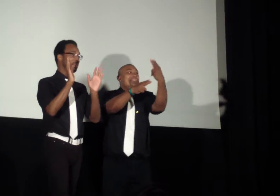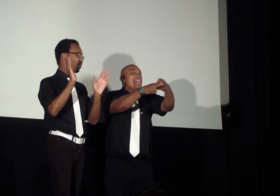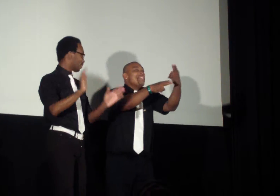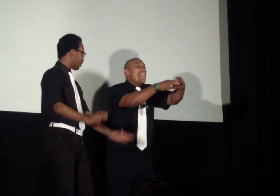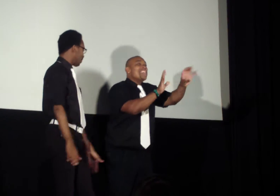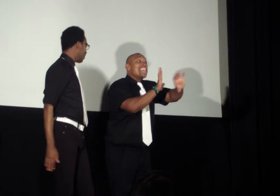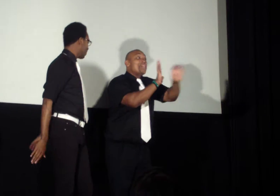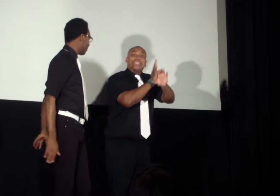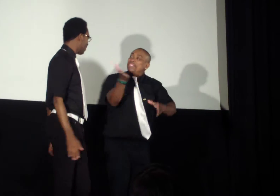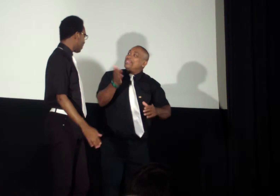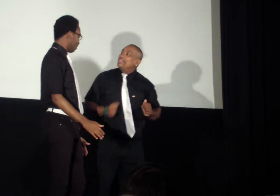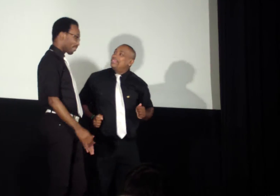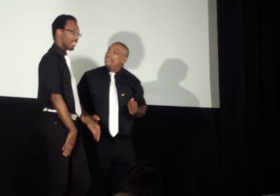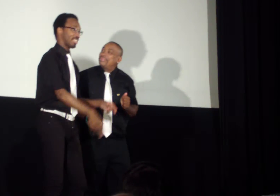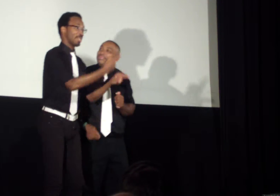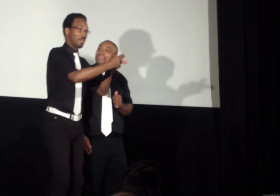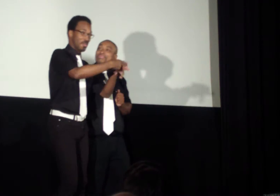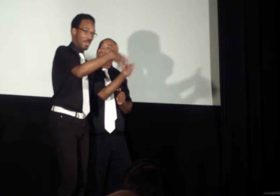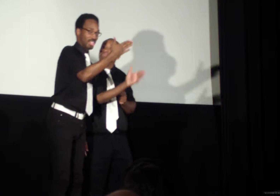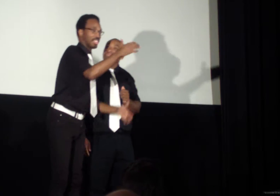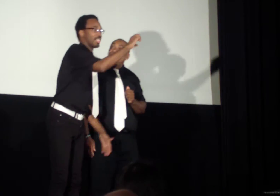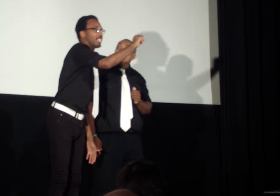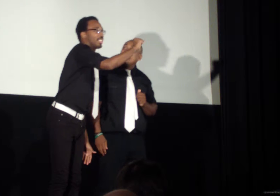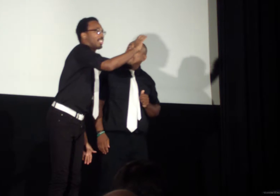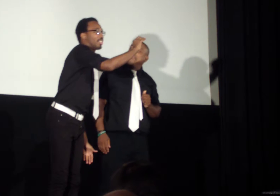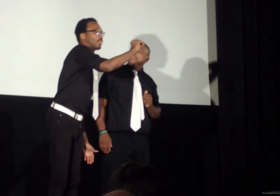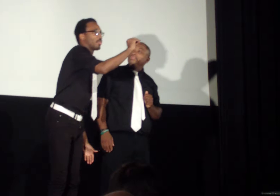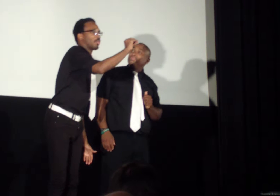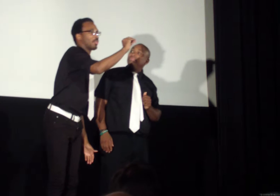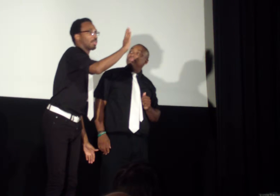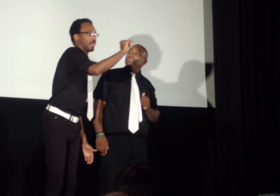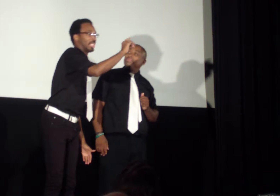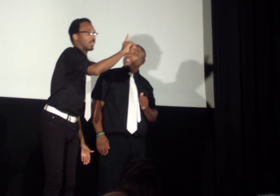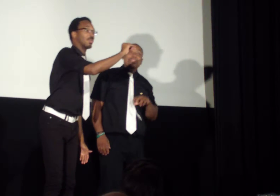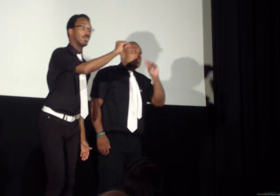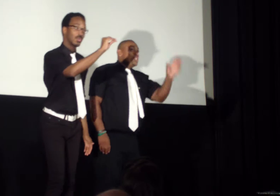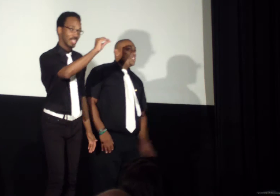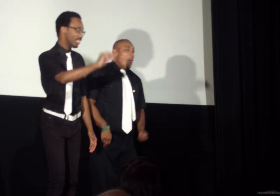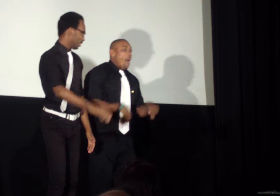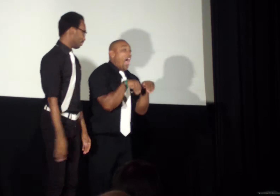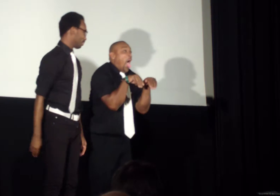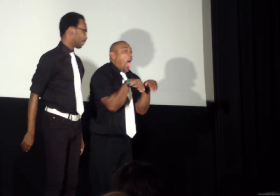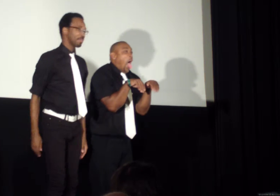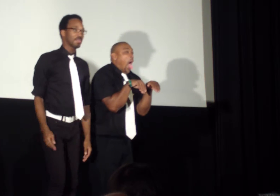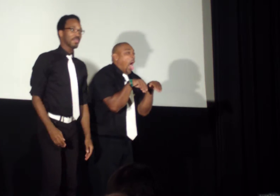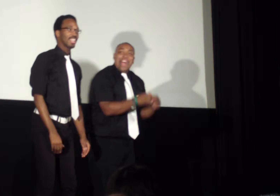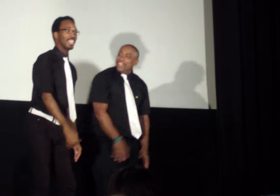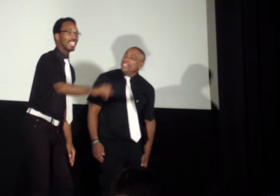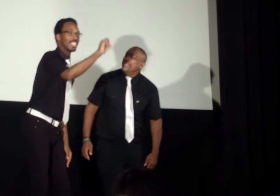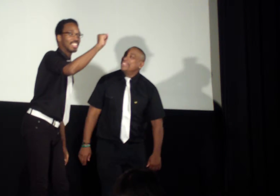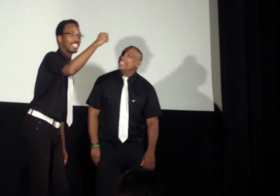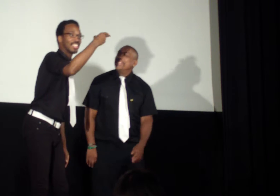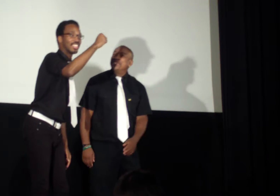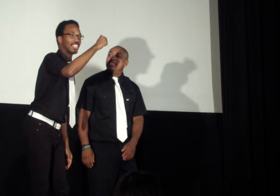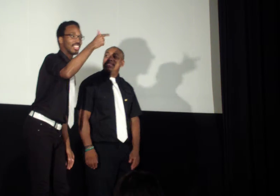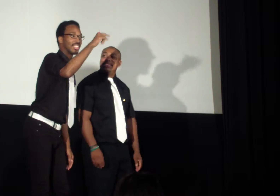so first we're going to do the names of the characters. We have Scooby-Doo, you know, the dog.